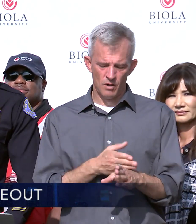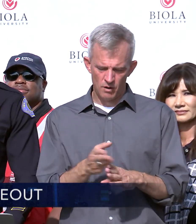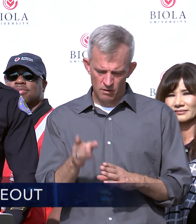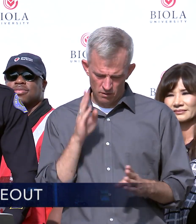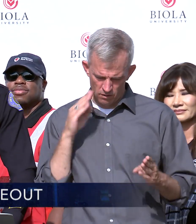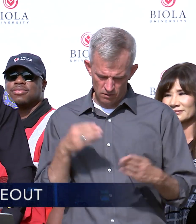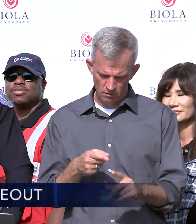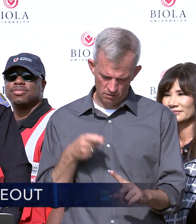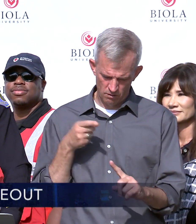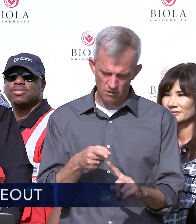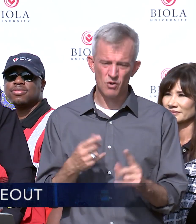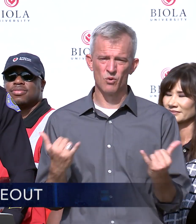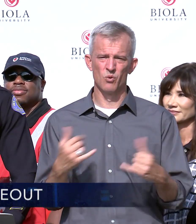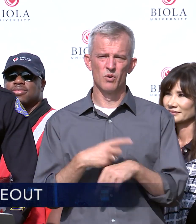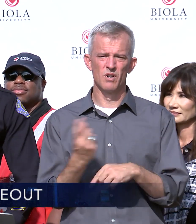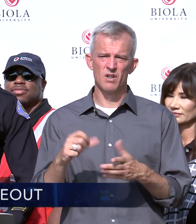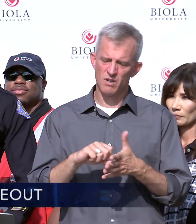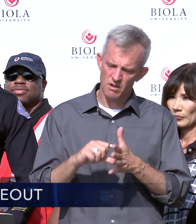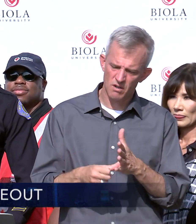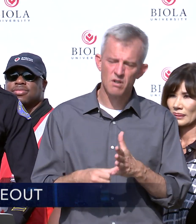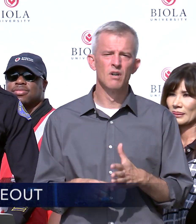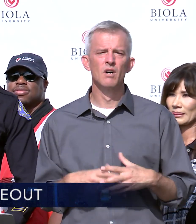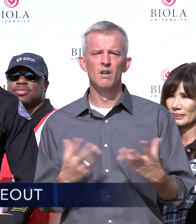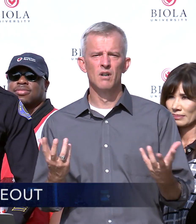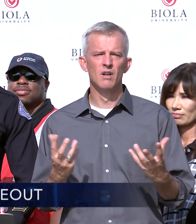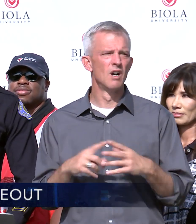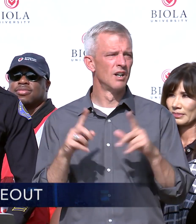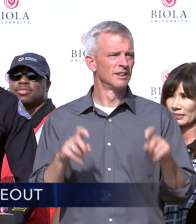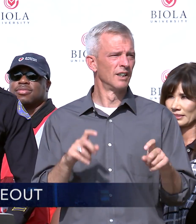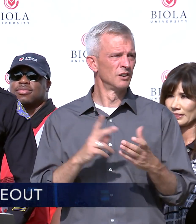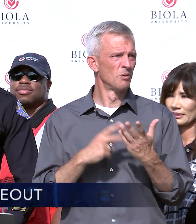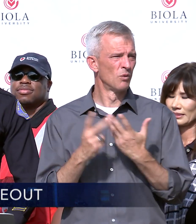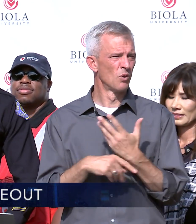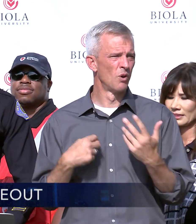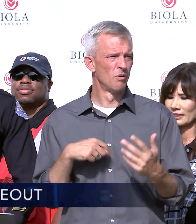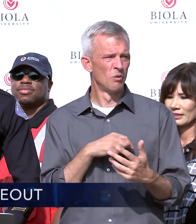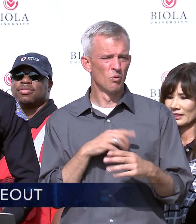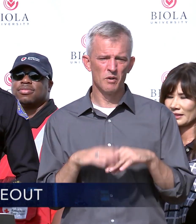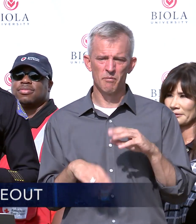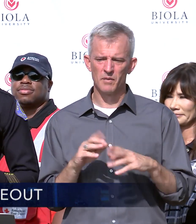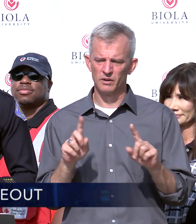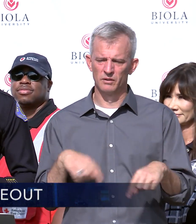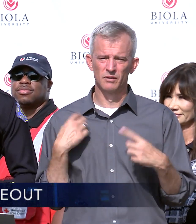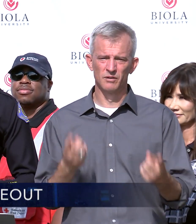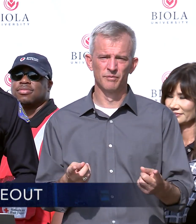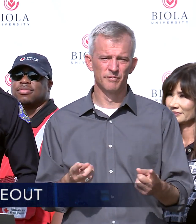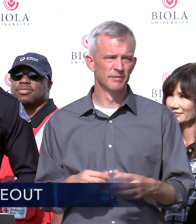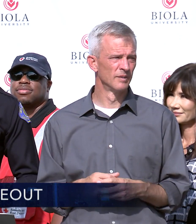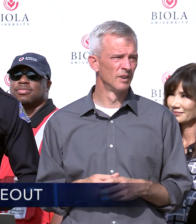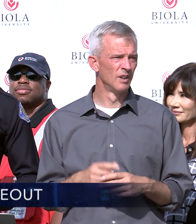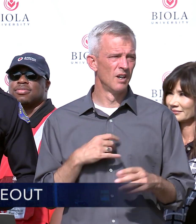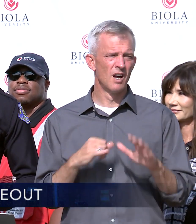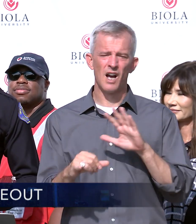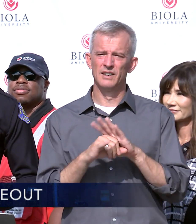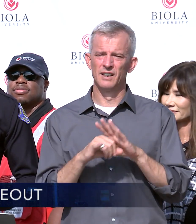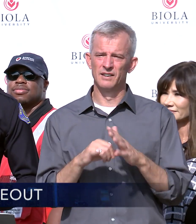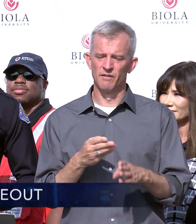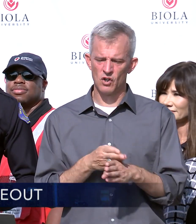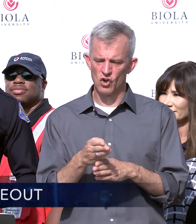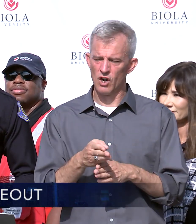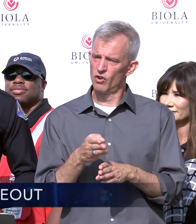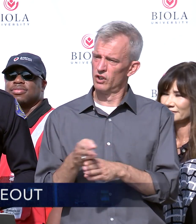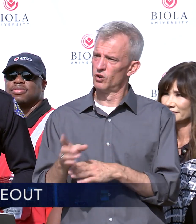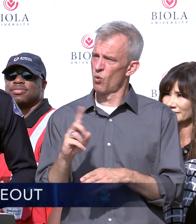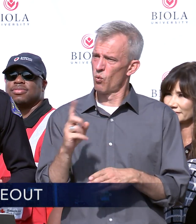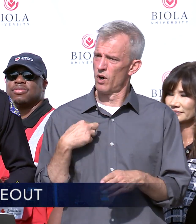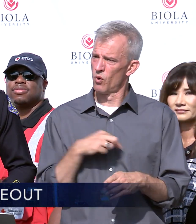today is to test the program that we've built over the years, identify areas of weaknesses,